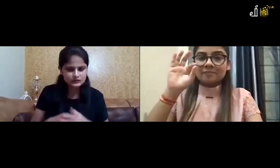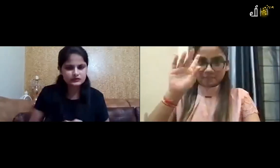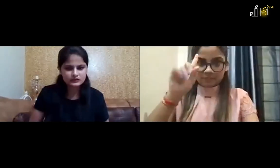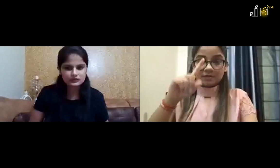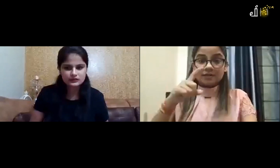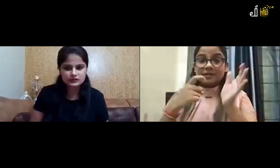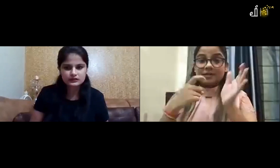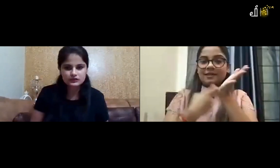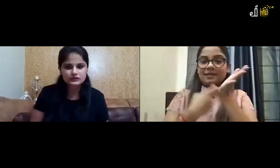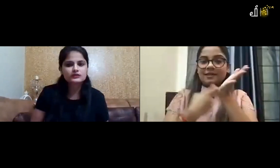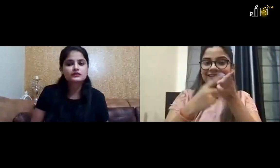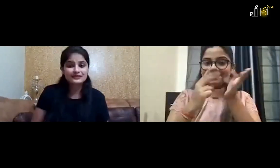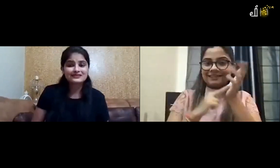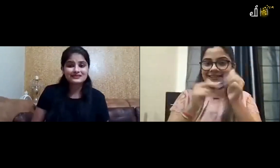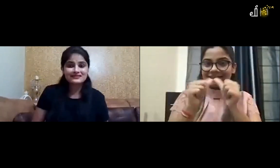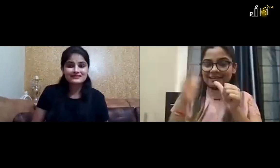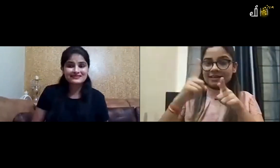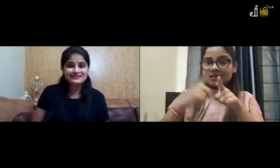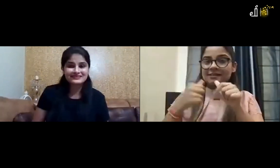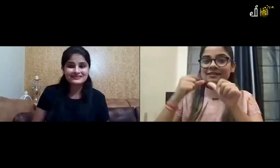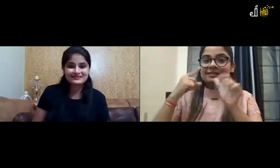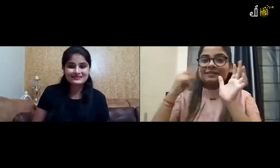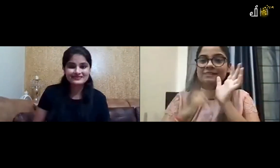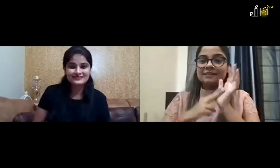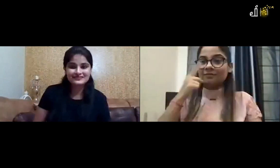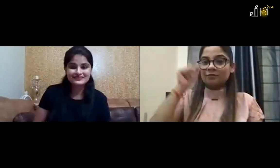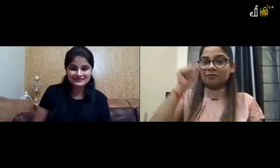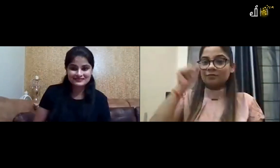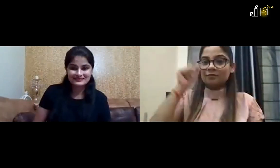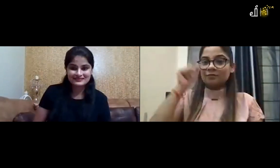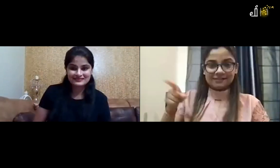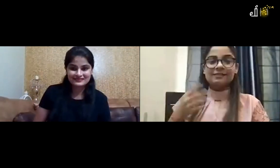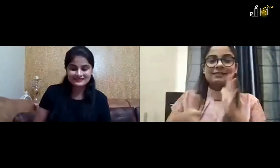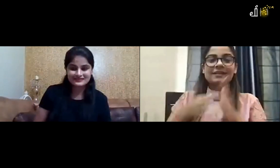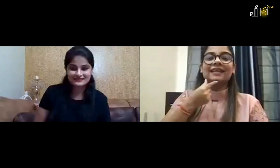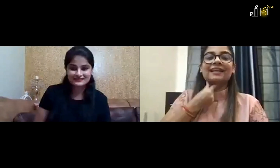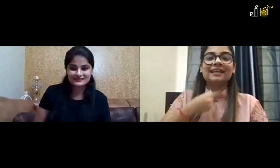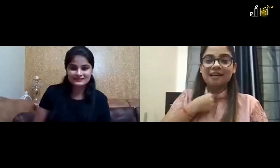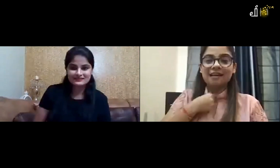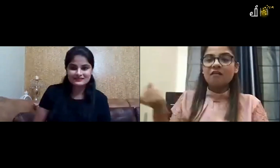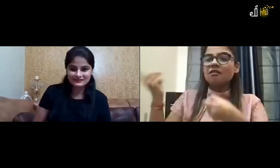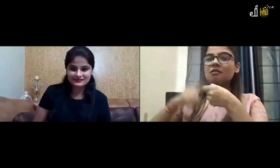So, has Mr. Sanjay Taneja cancelled? No, Veena Jain was